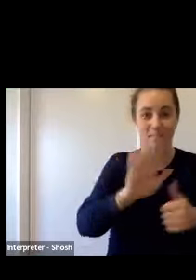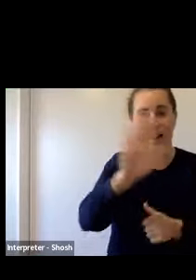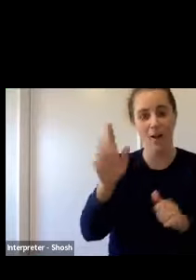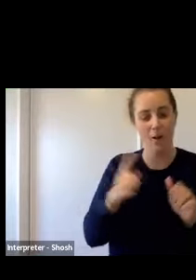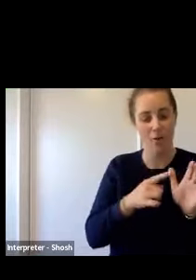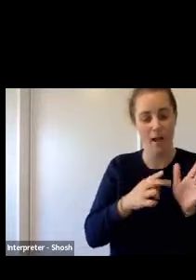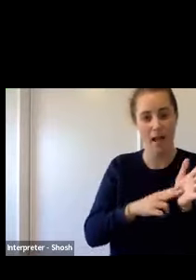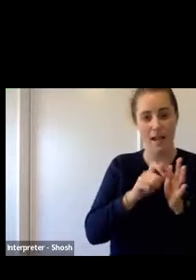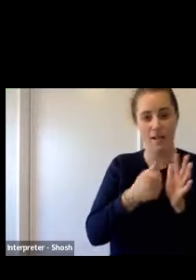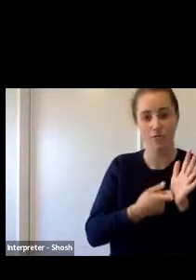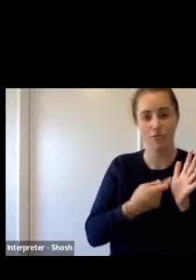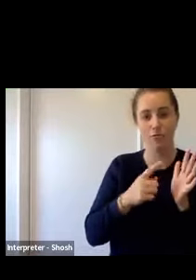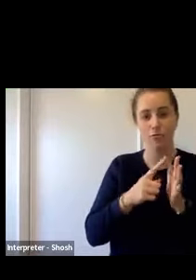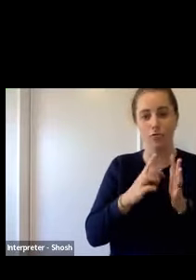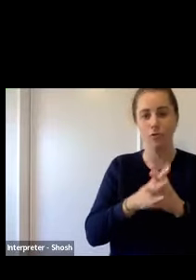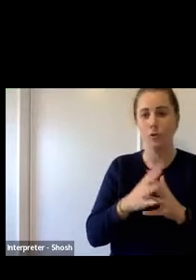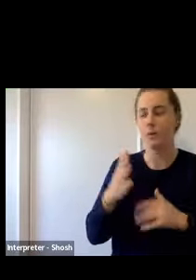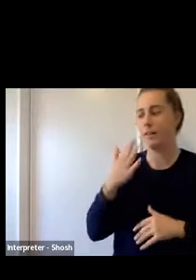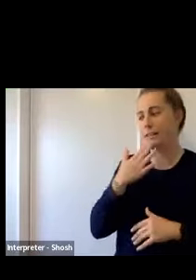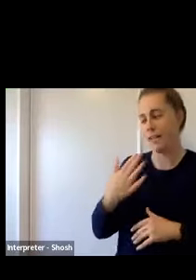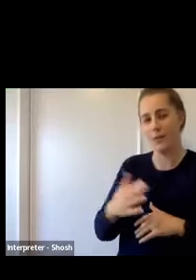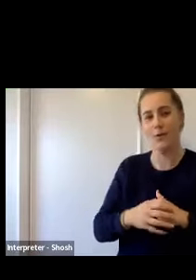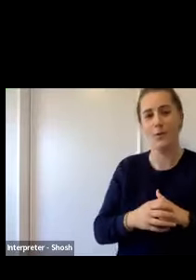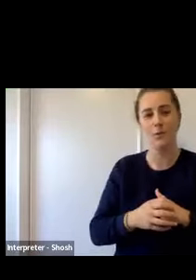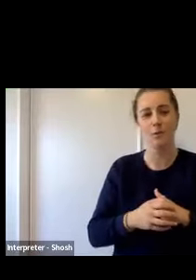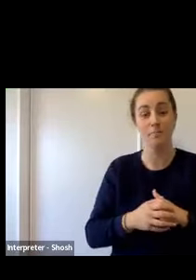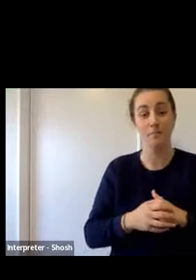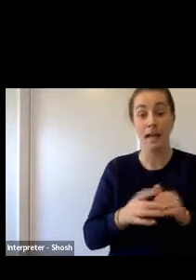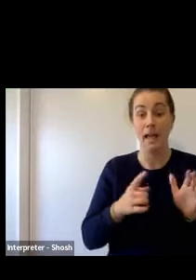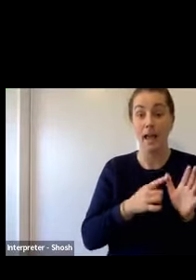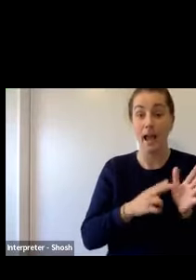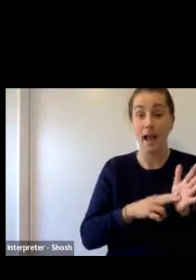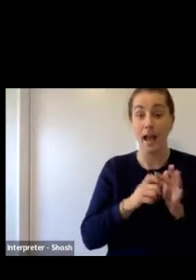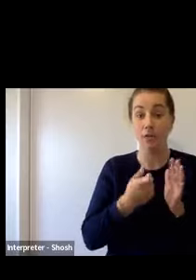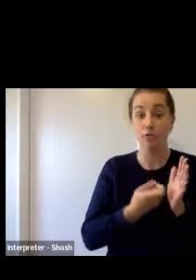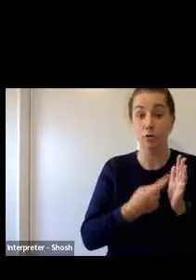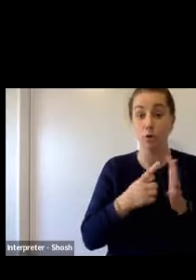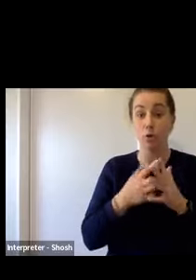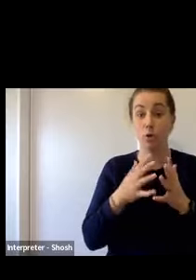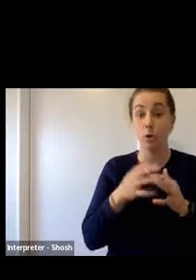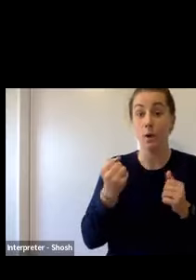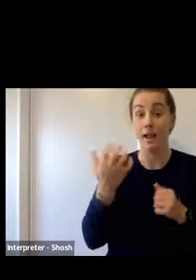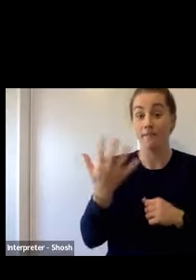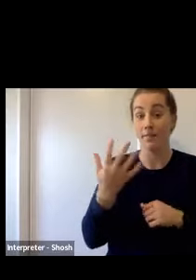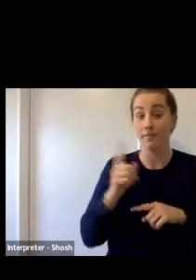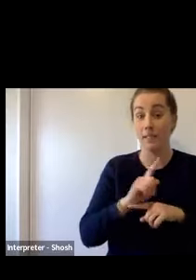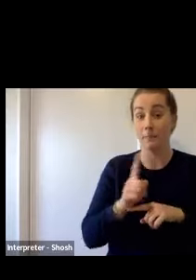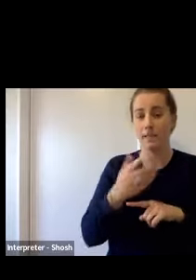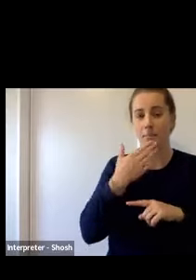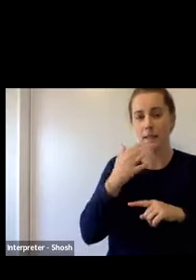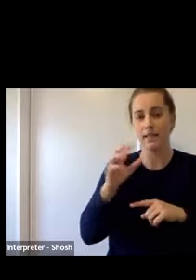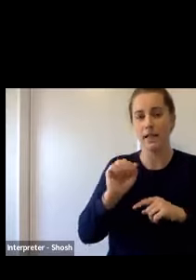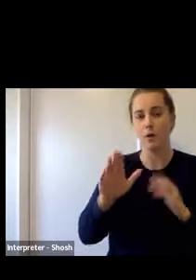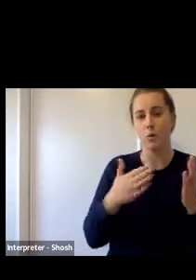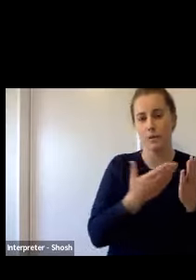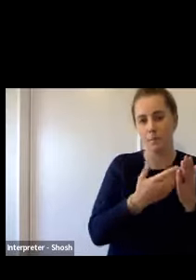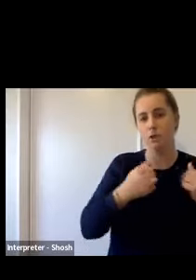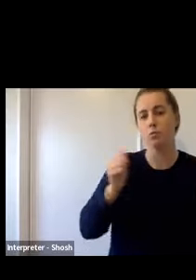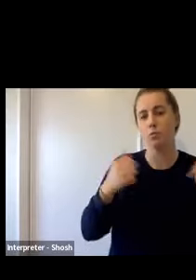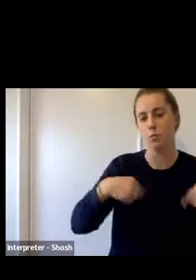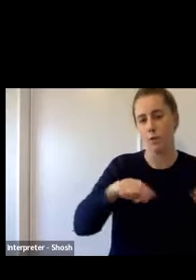Andrew. All right. Yeah, thank you very much. Now, Andrew, we have you for 15 minutes. Please take your submission as being